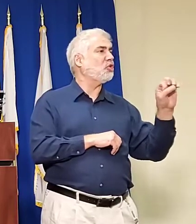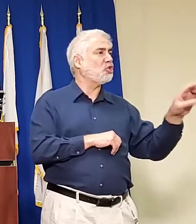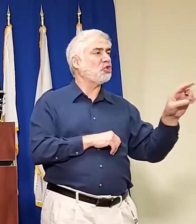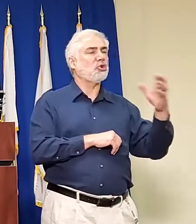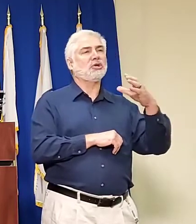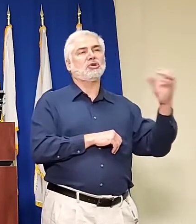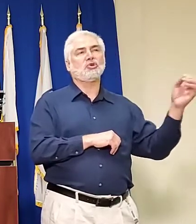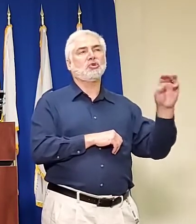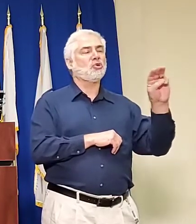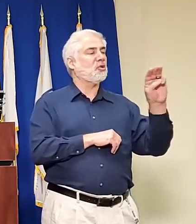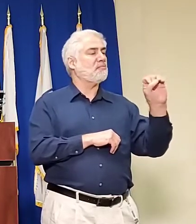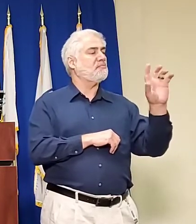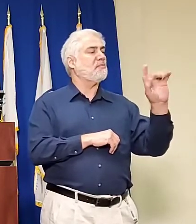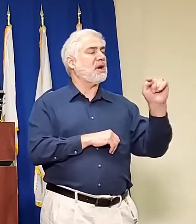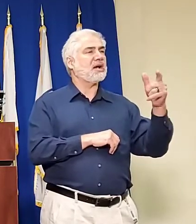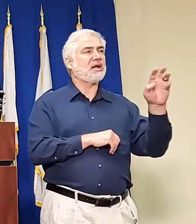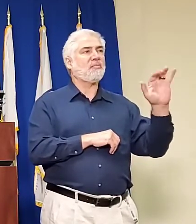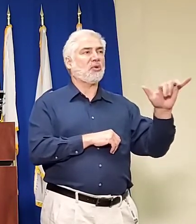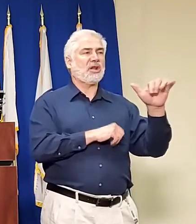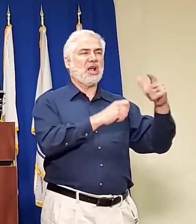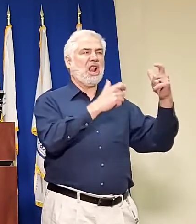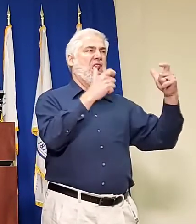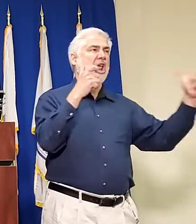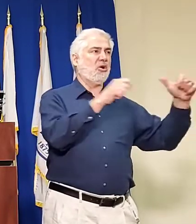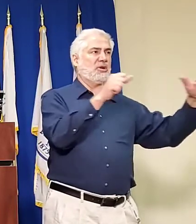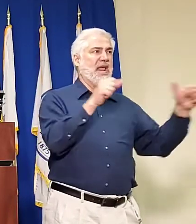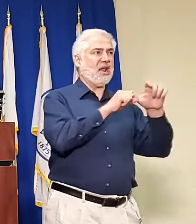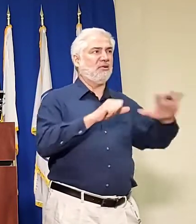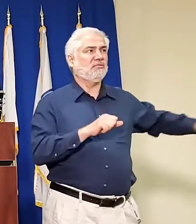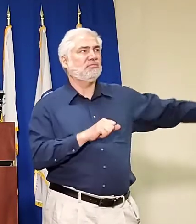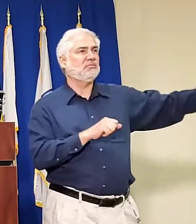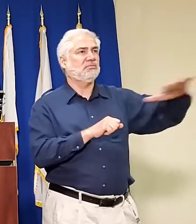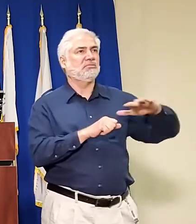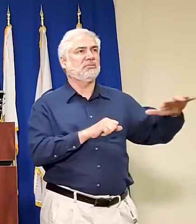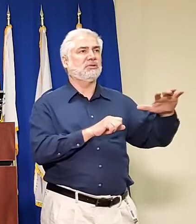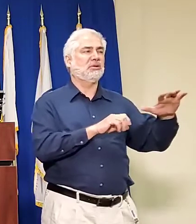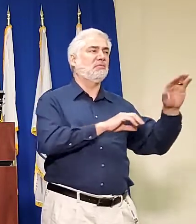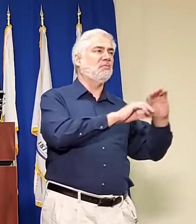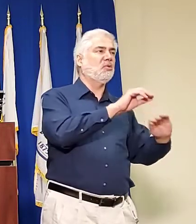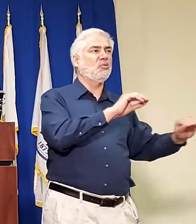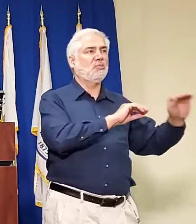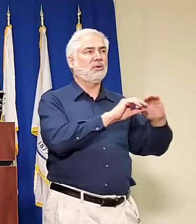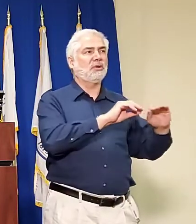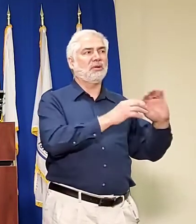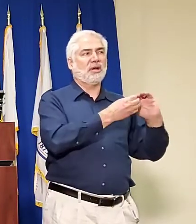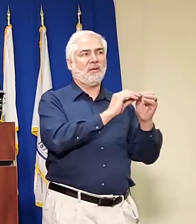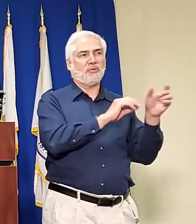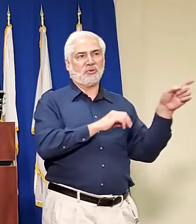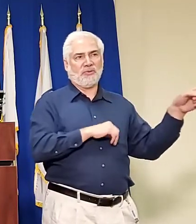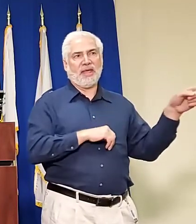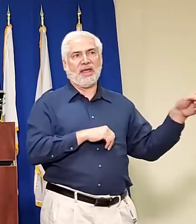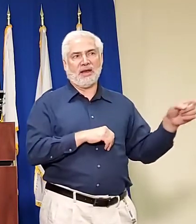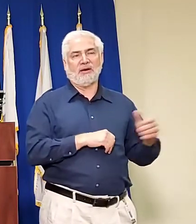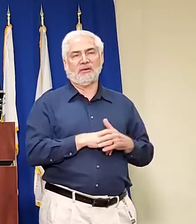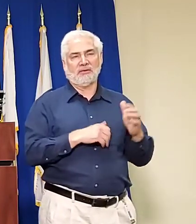Montgomery, just because of how big that area is currently. So there's a lot of movement back and forth there.